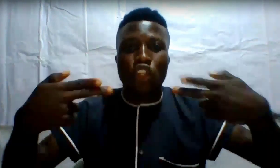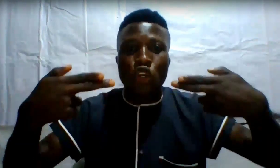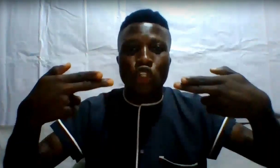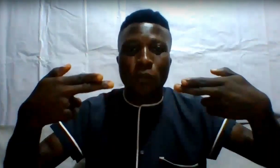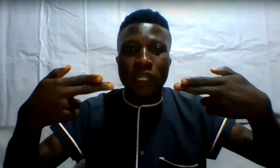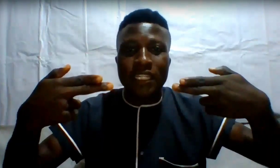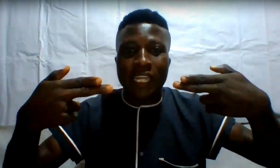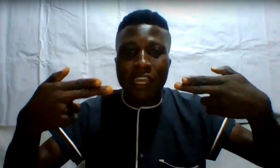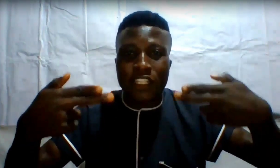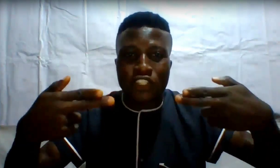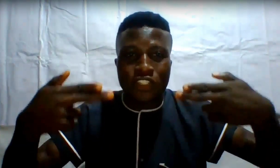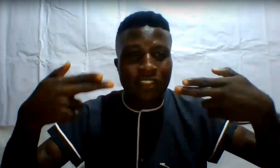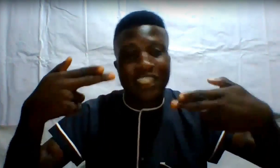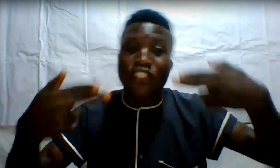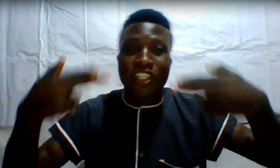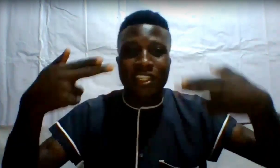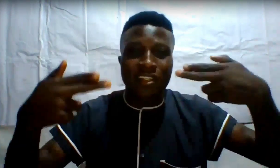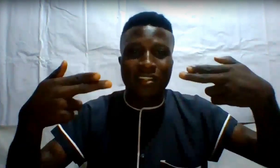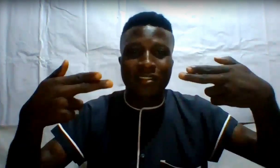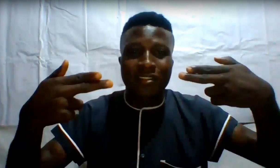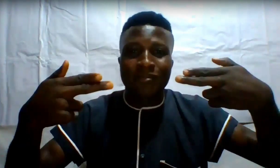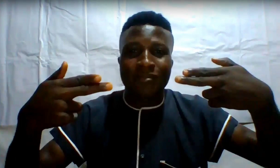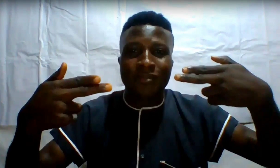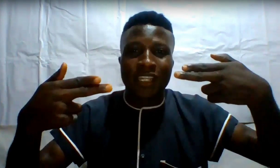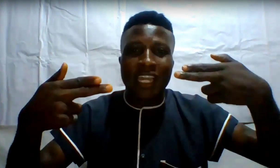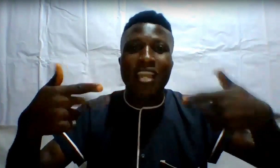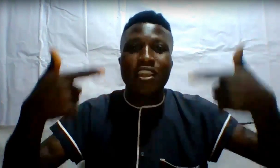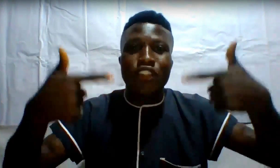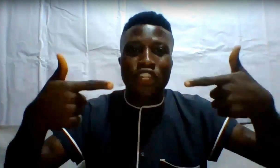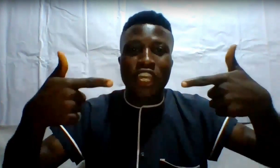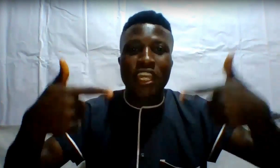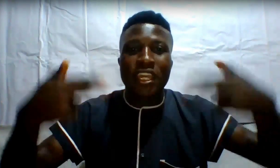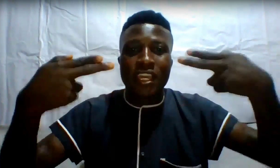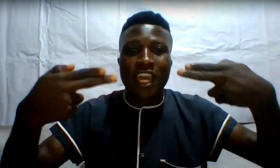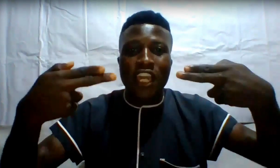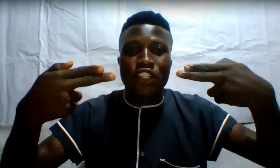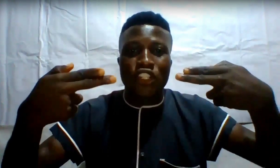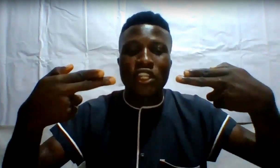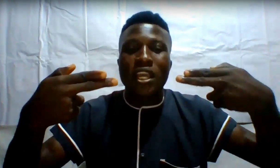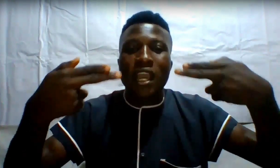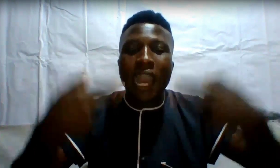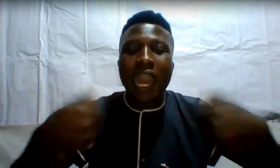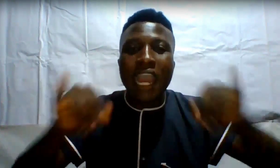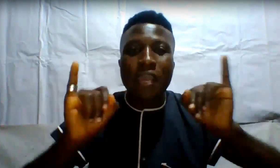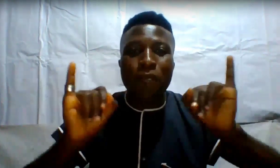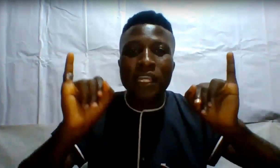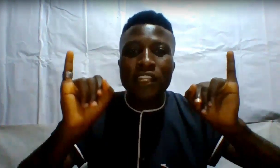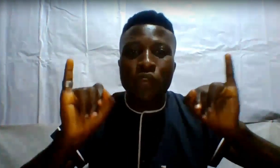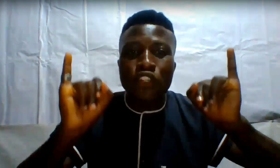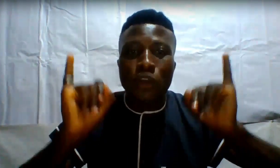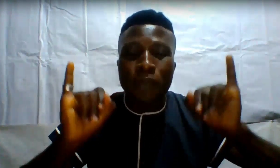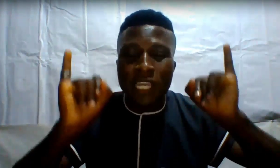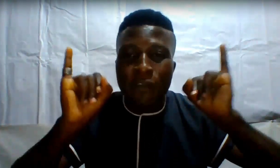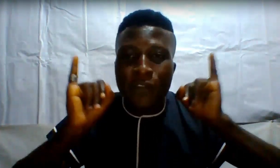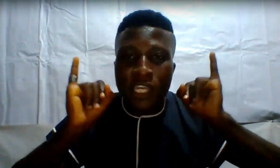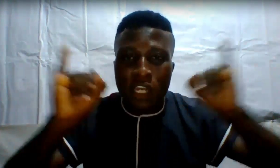G, H. I, please raise your pinky finger upward. J, you're writing your J